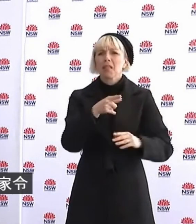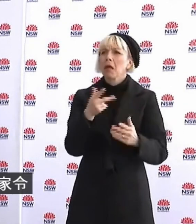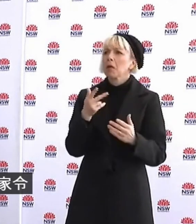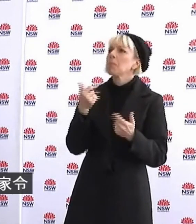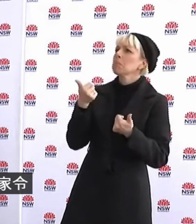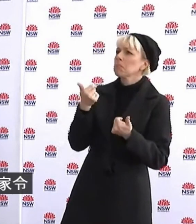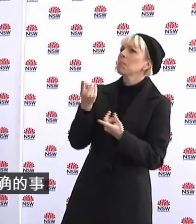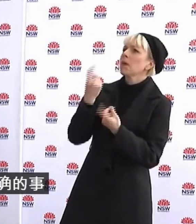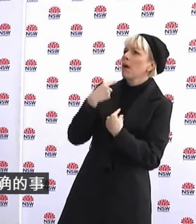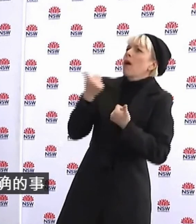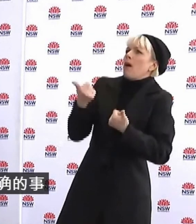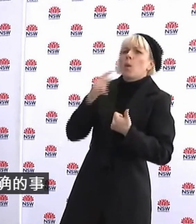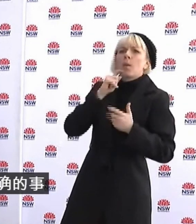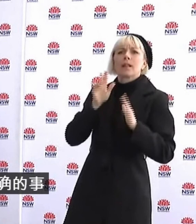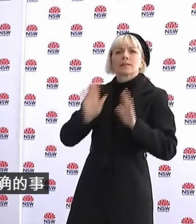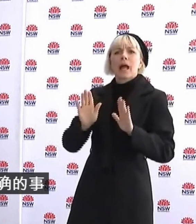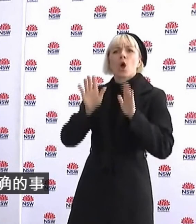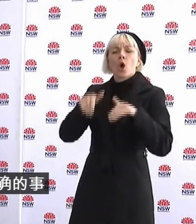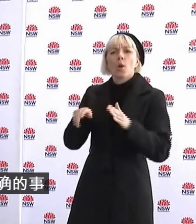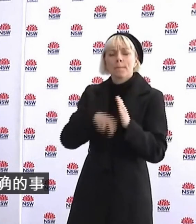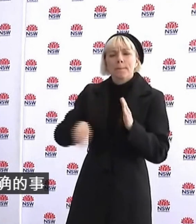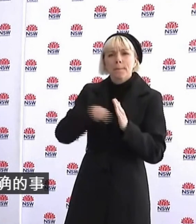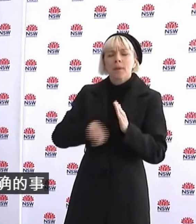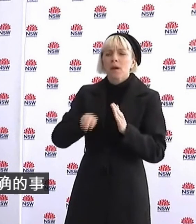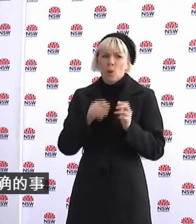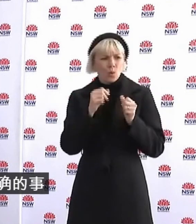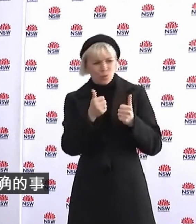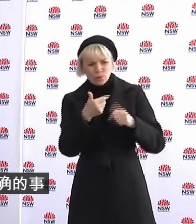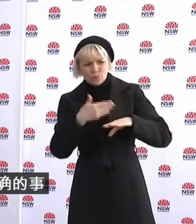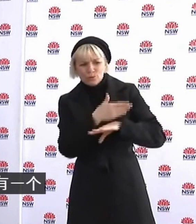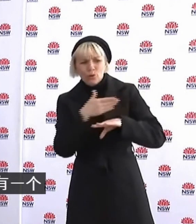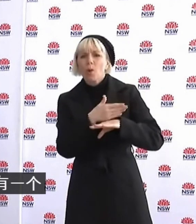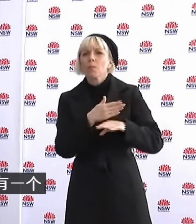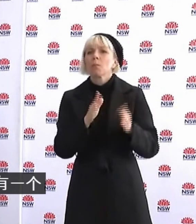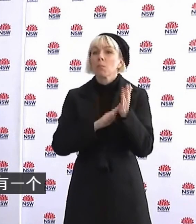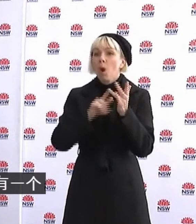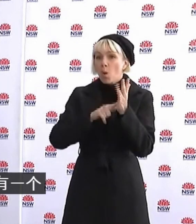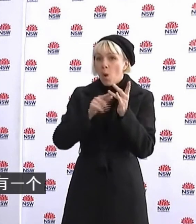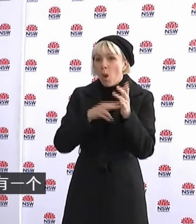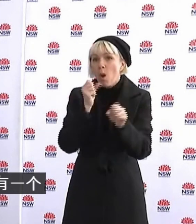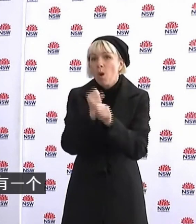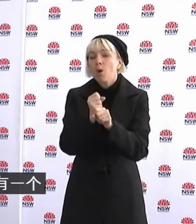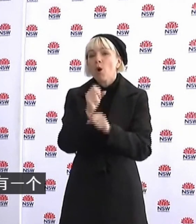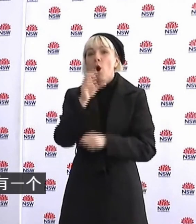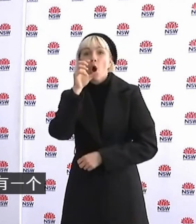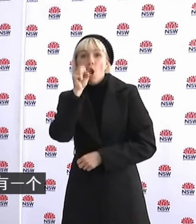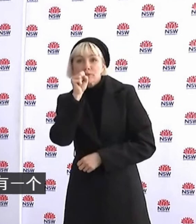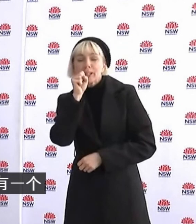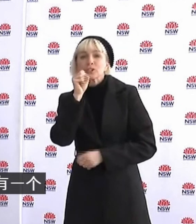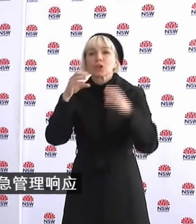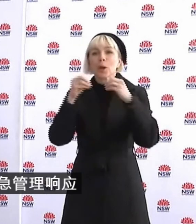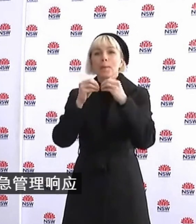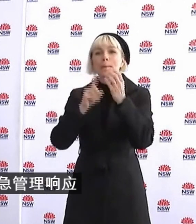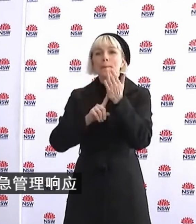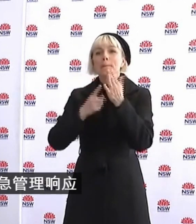orders. Overwhelmingly, people are doing the right thing in those towns of Molong, Orange and Blaney and District.